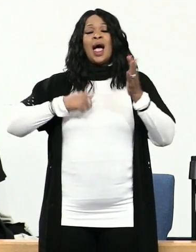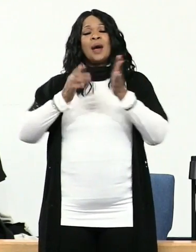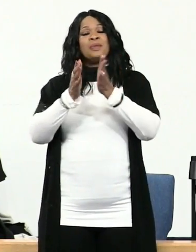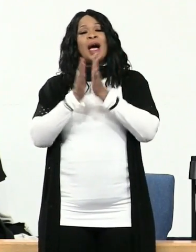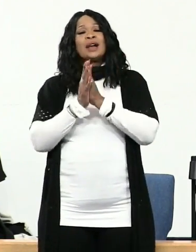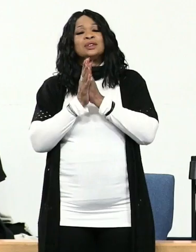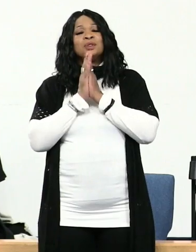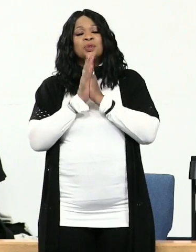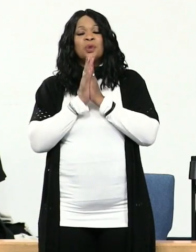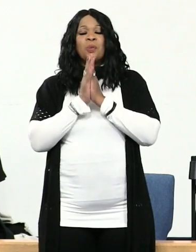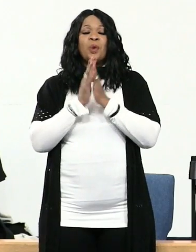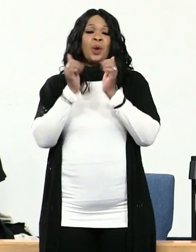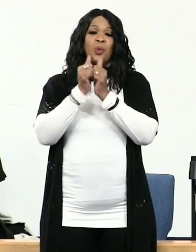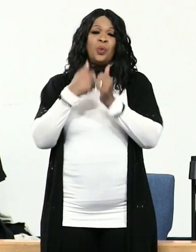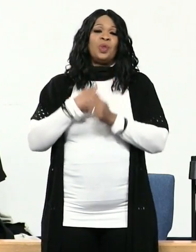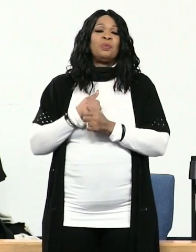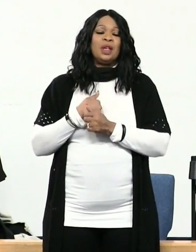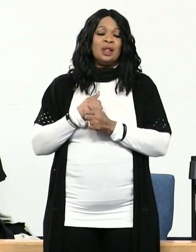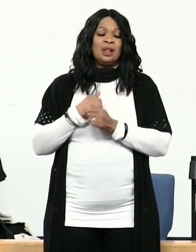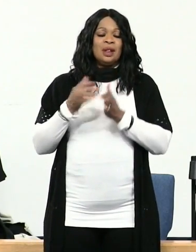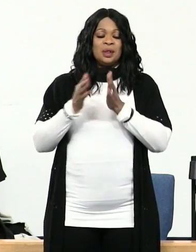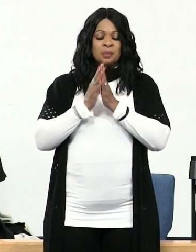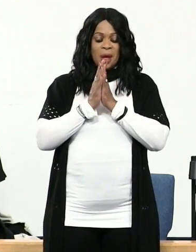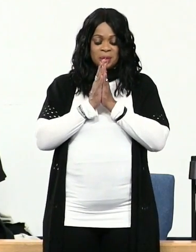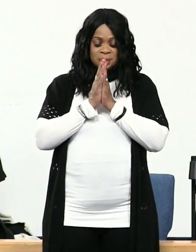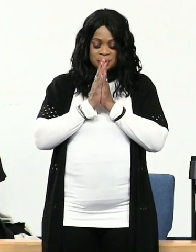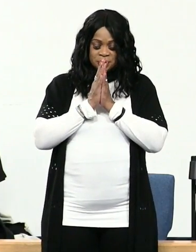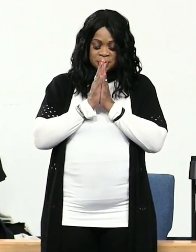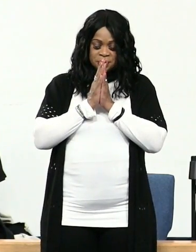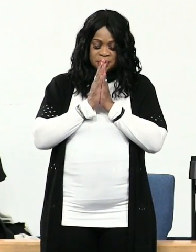a prayer with me. Let us bow.